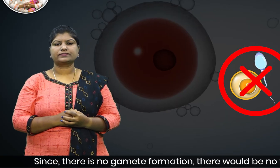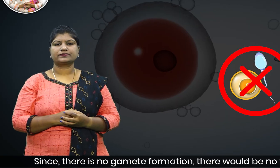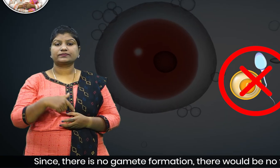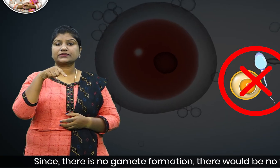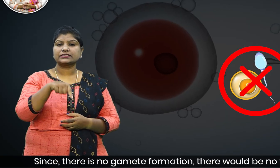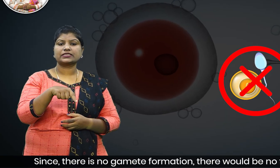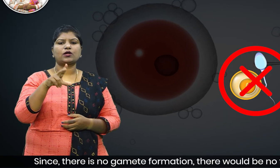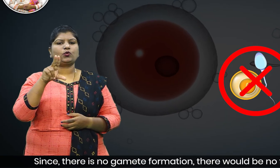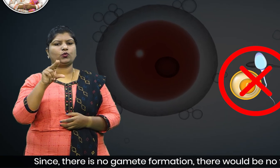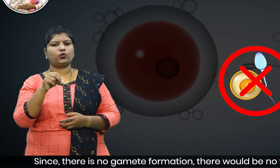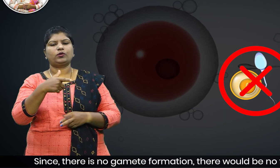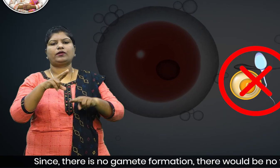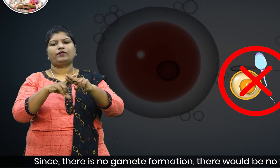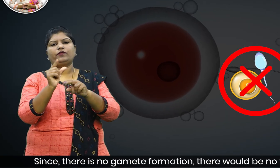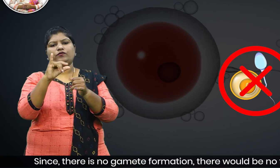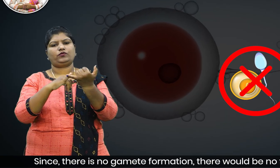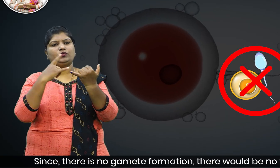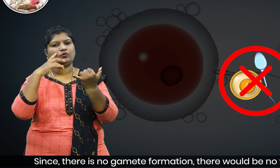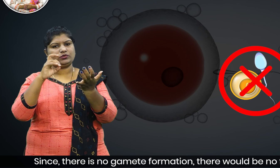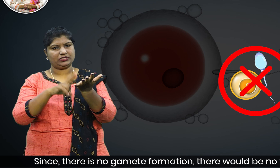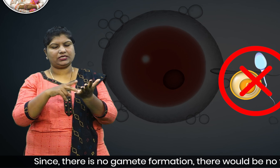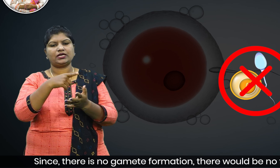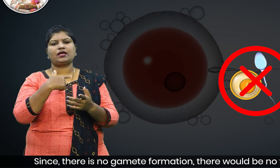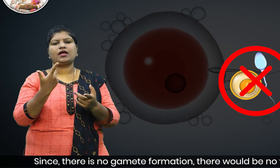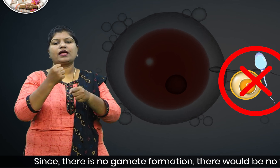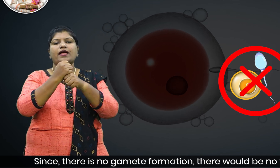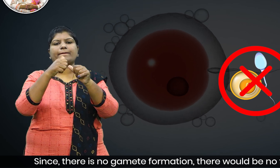there would be no fusion of gametes.